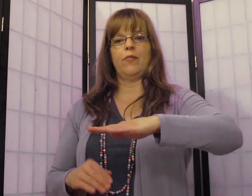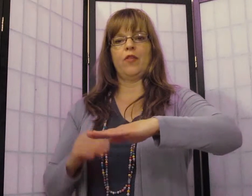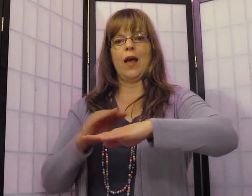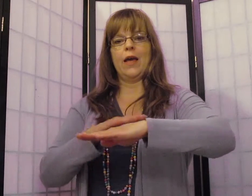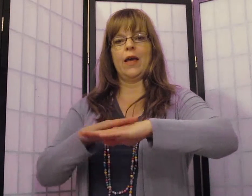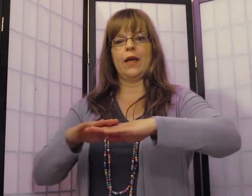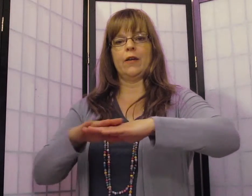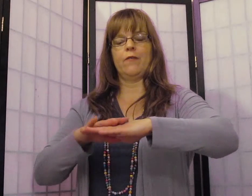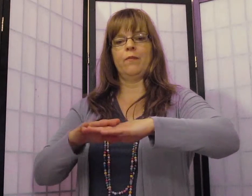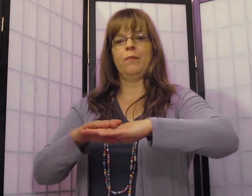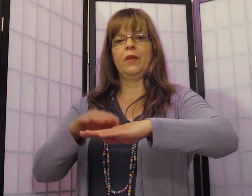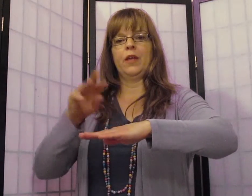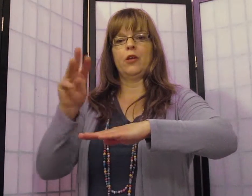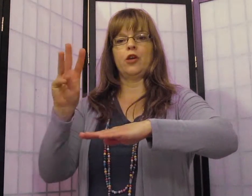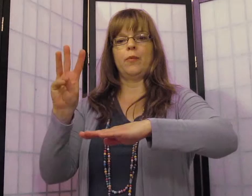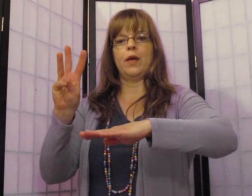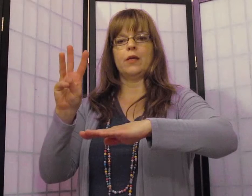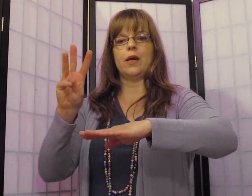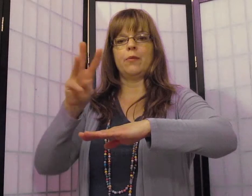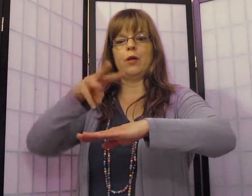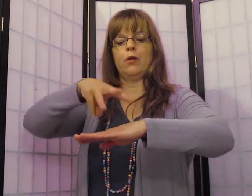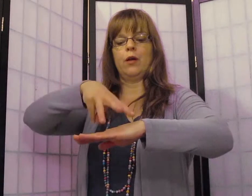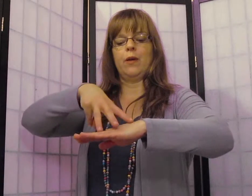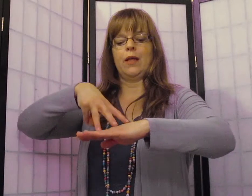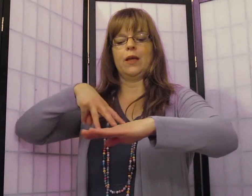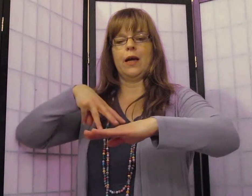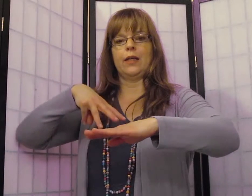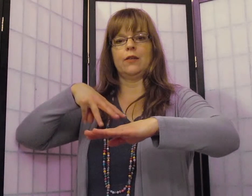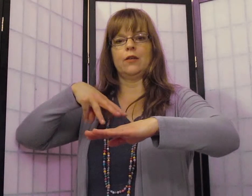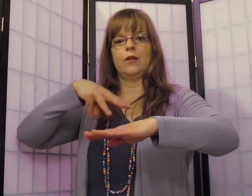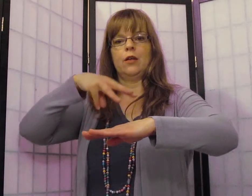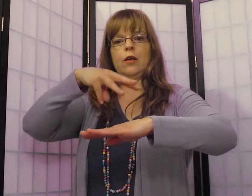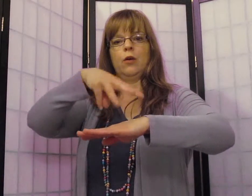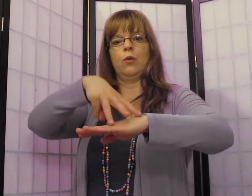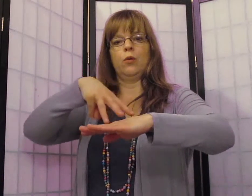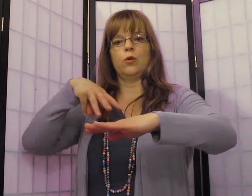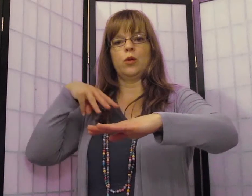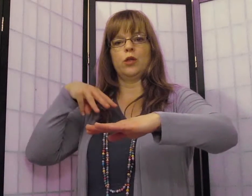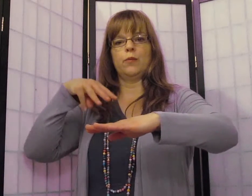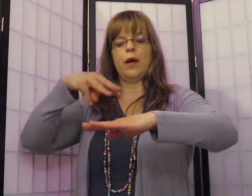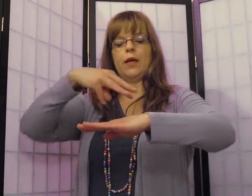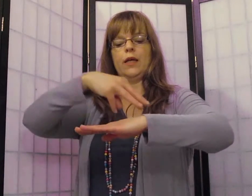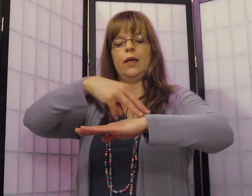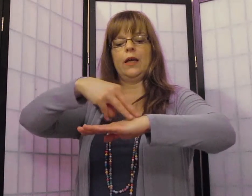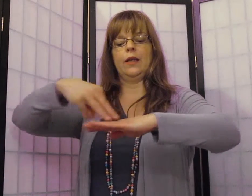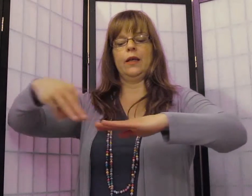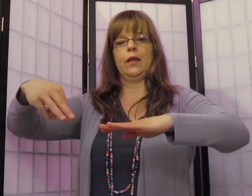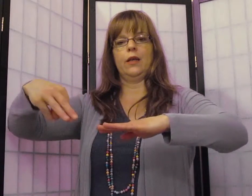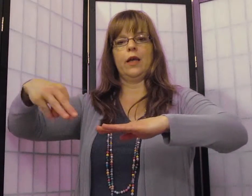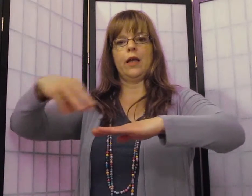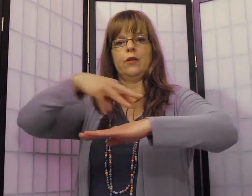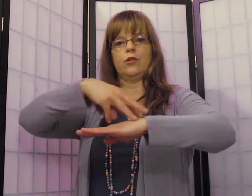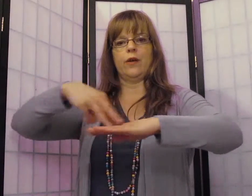flat hand, and then you're going to make a W and make lines toward your body and then the other